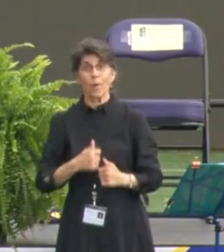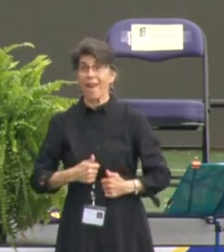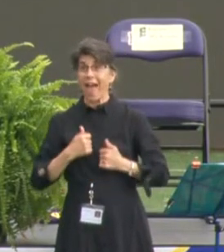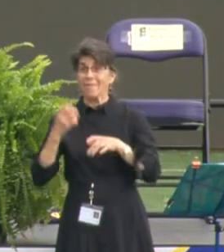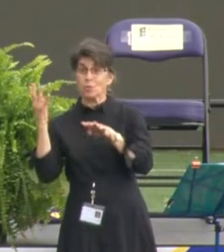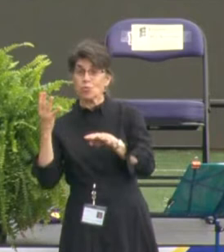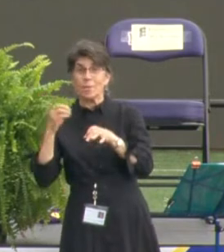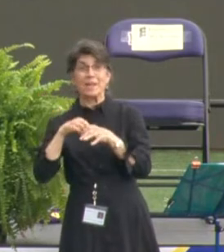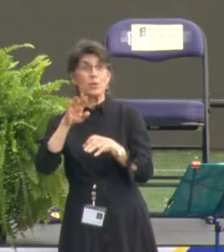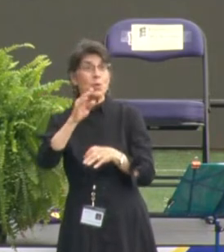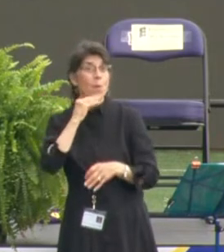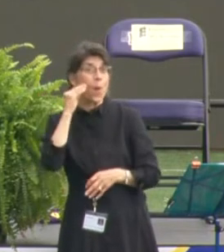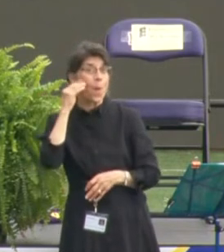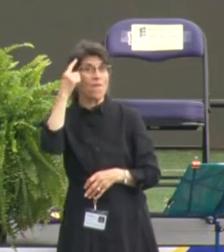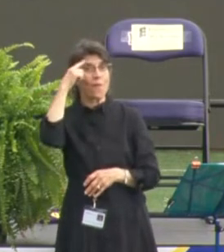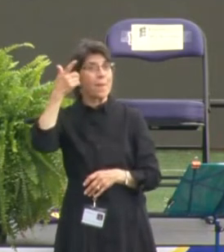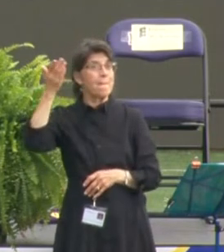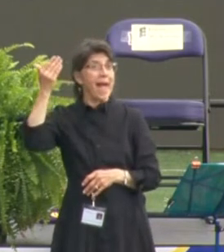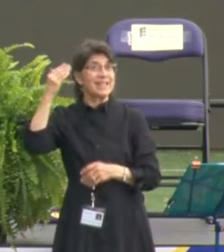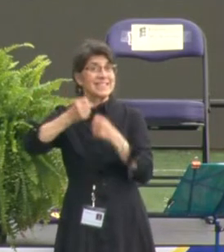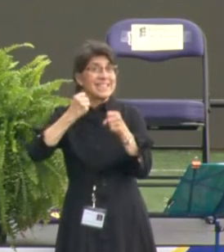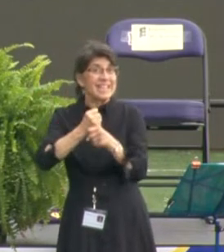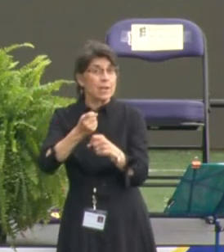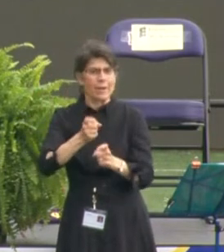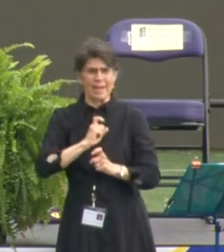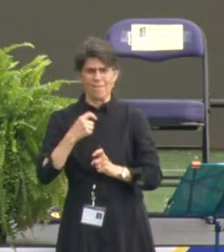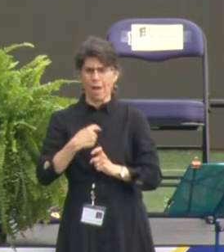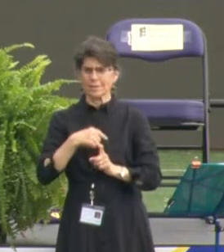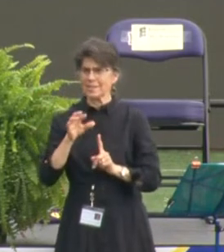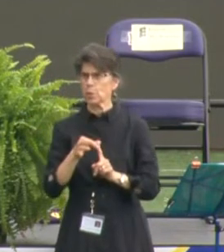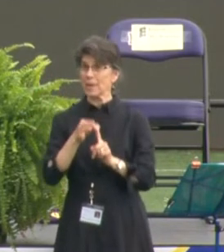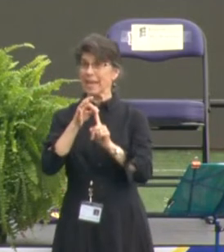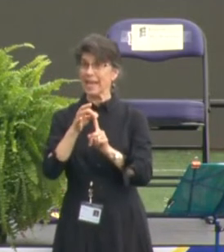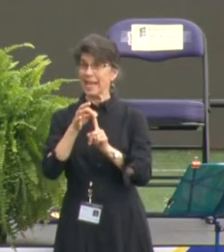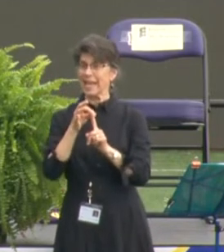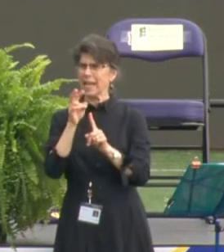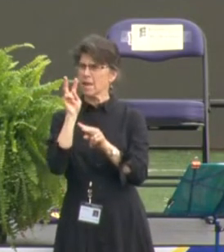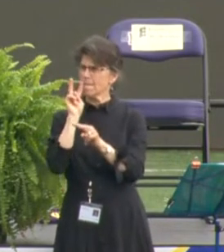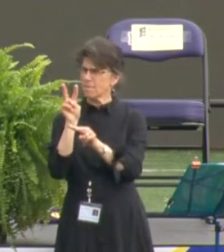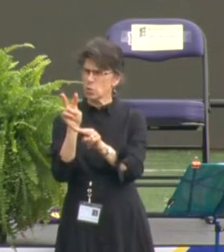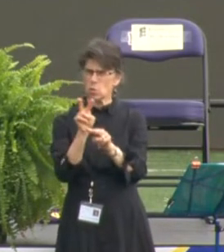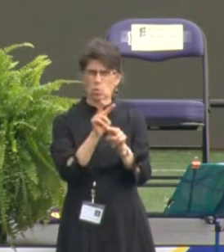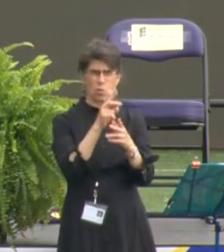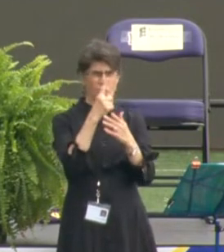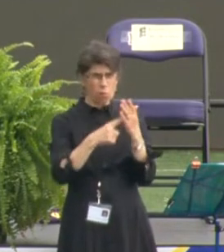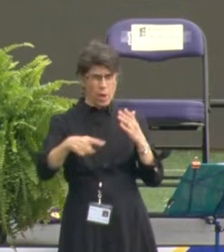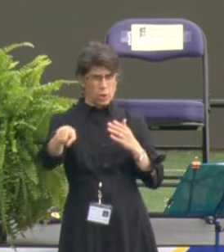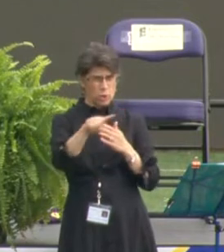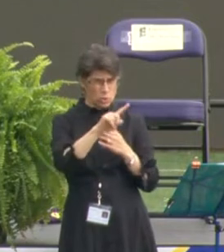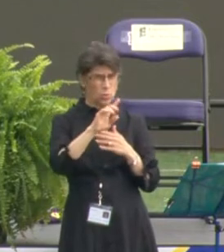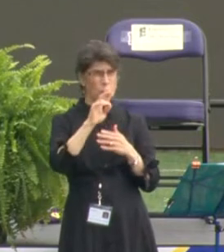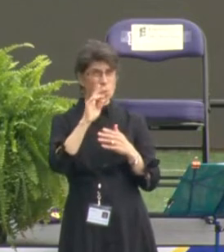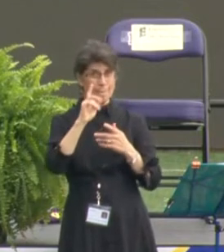homes for the past year has given us a unique view into everything that you all have managed.